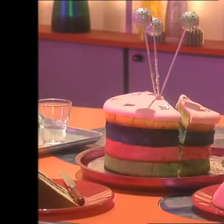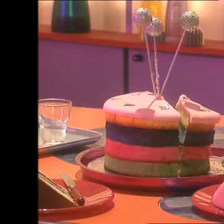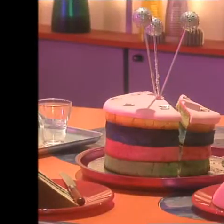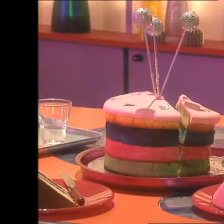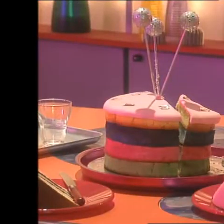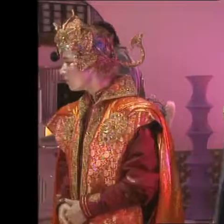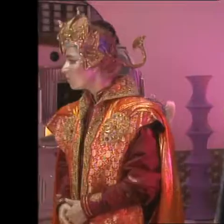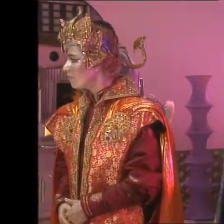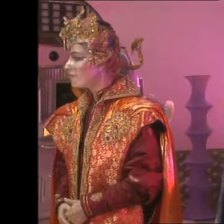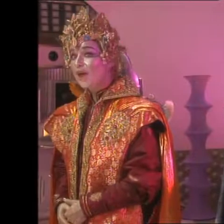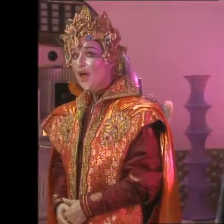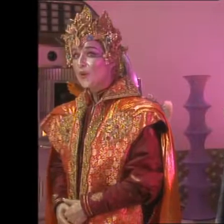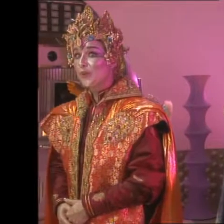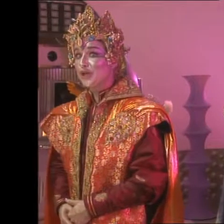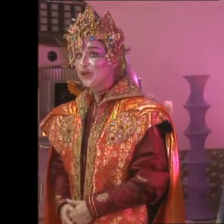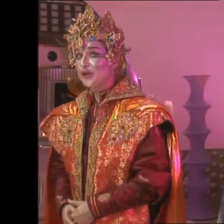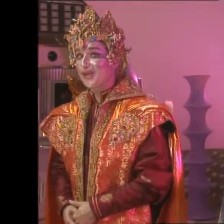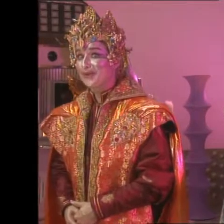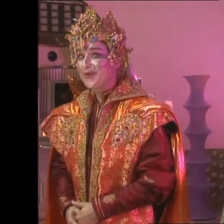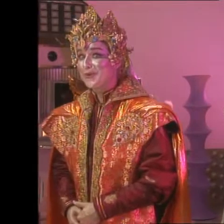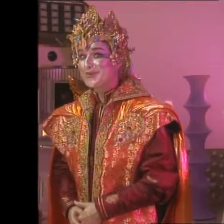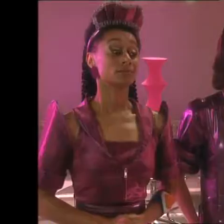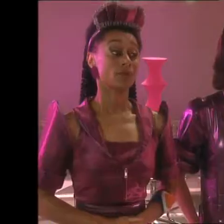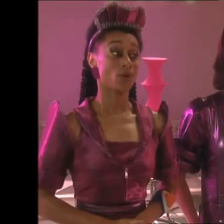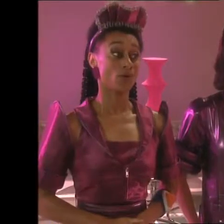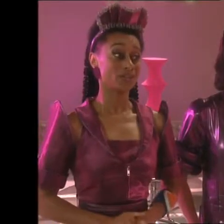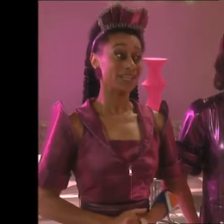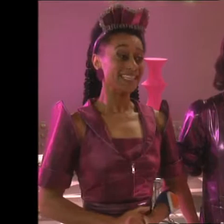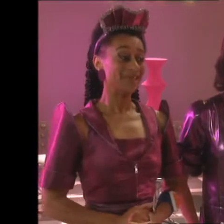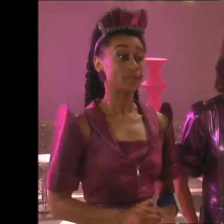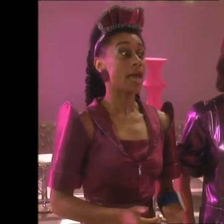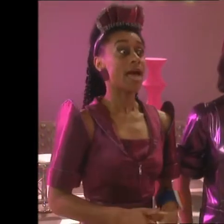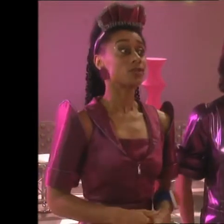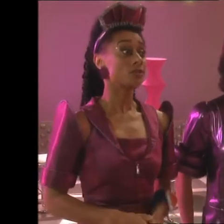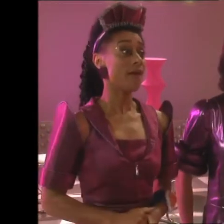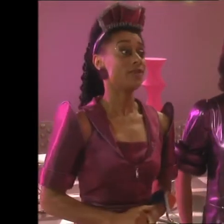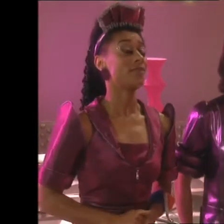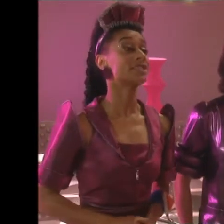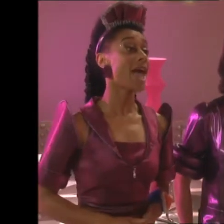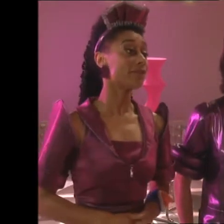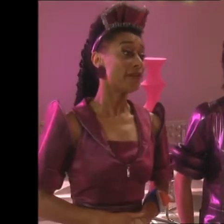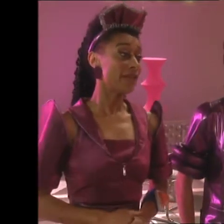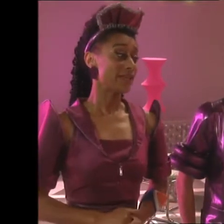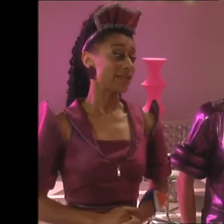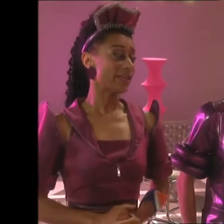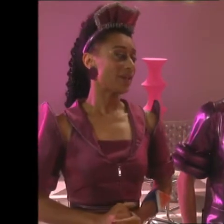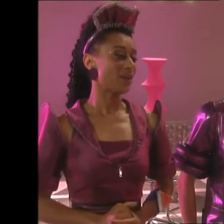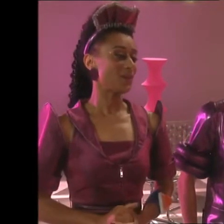cake. Real cooking, of course. Of course. And I had to do everything myself. With a